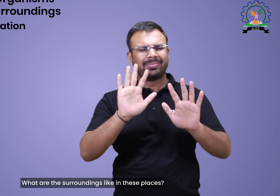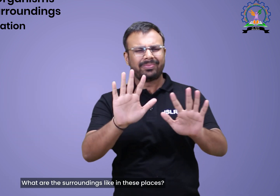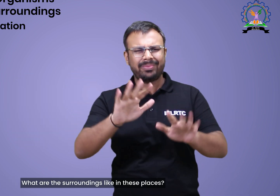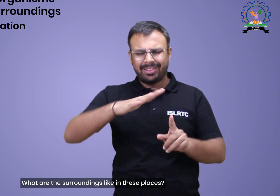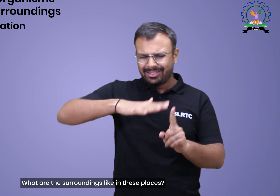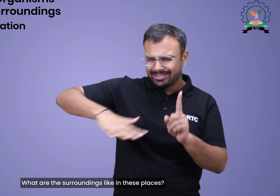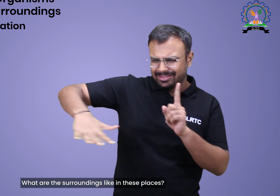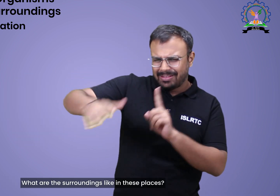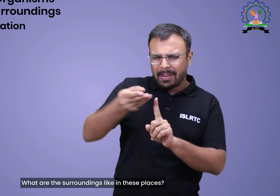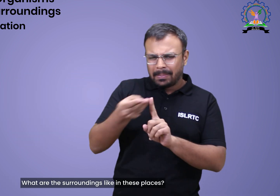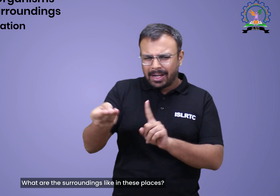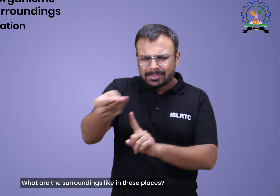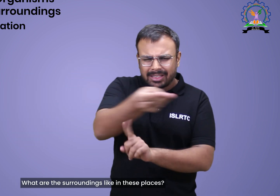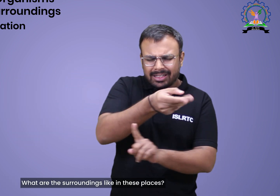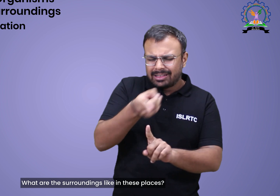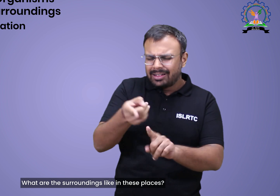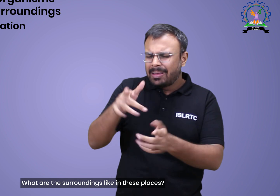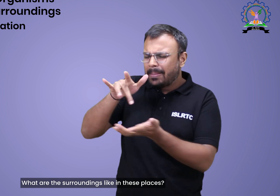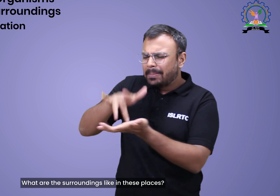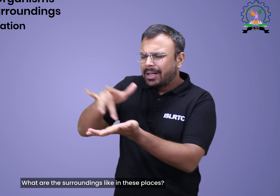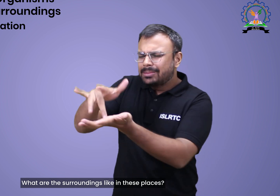What are the surroundings like in these places?